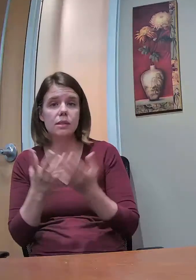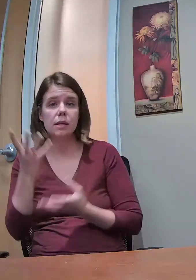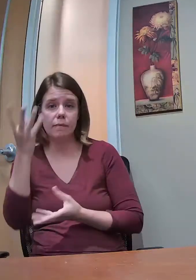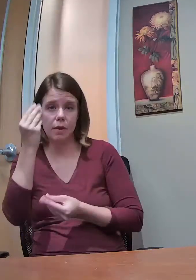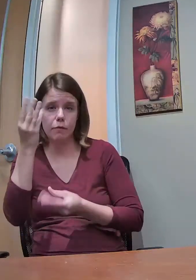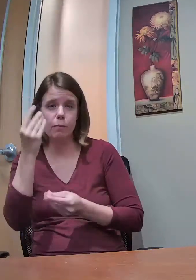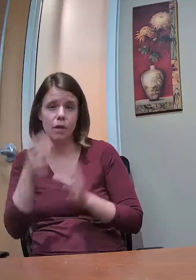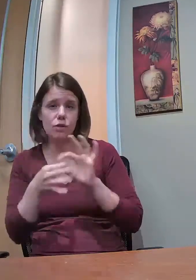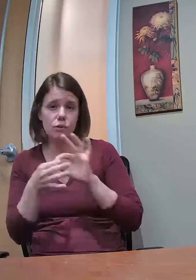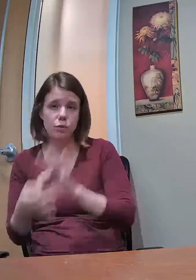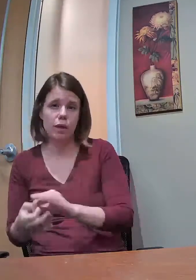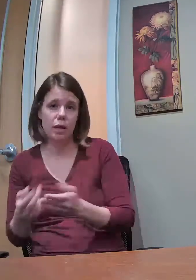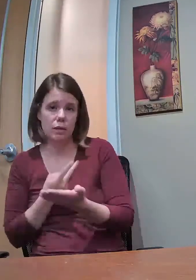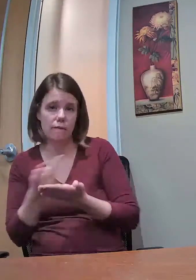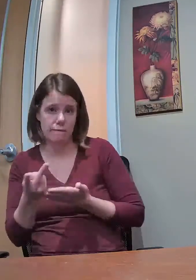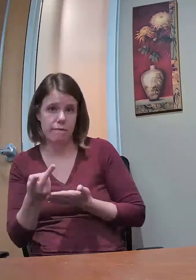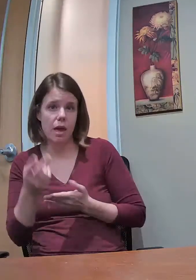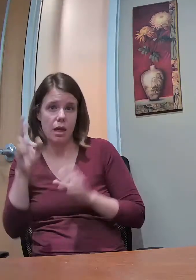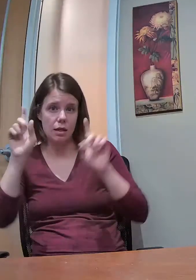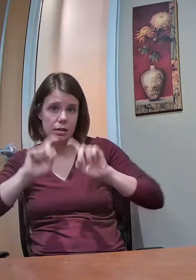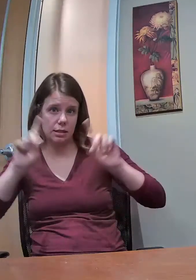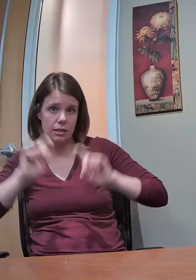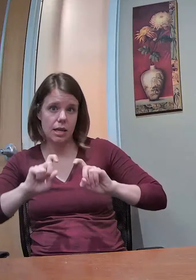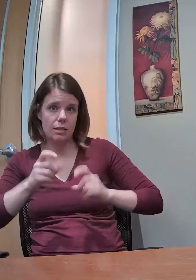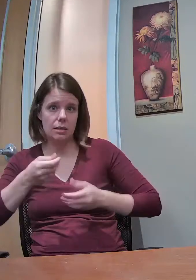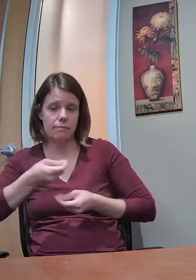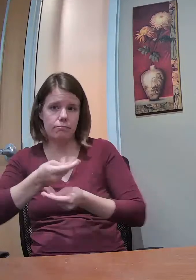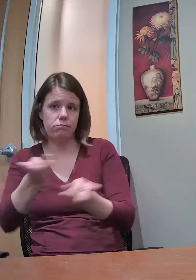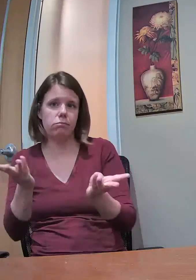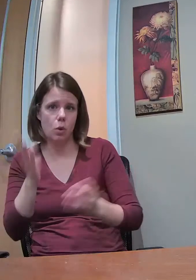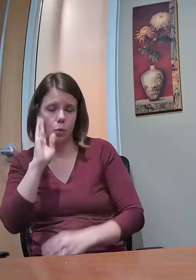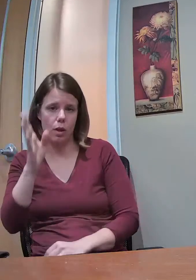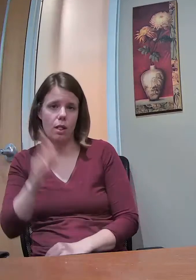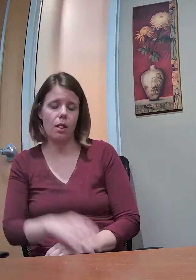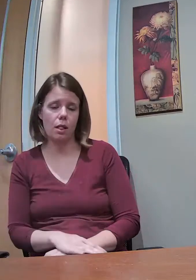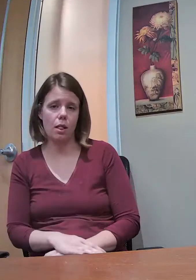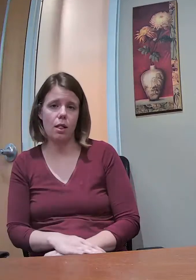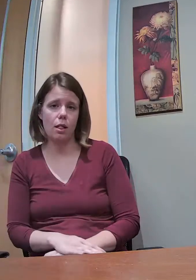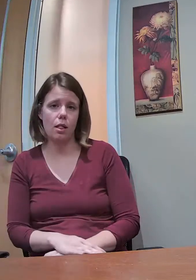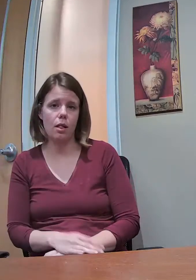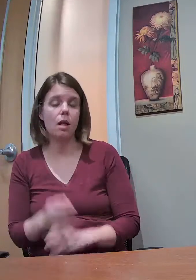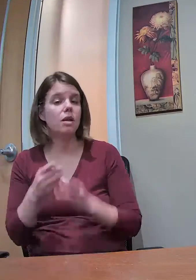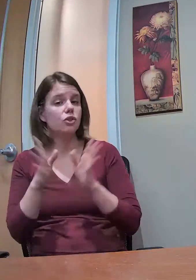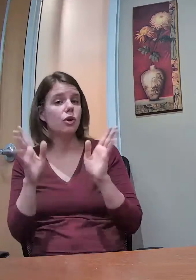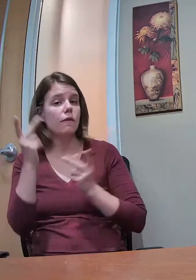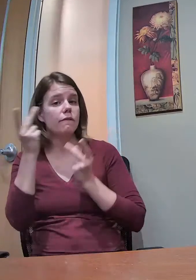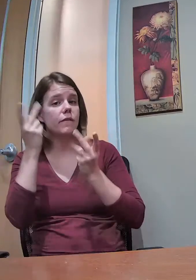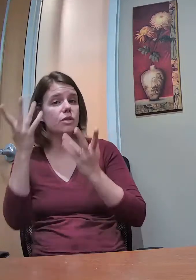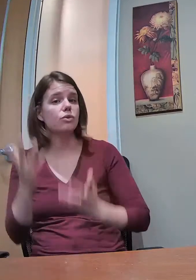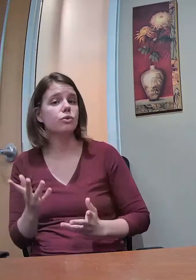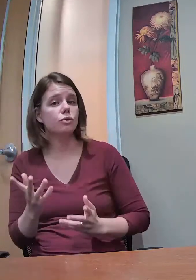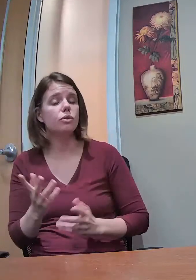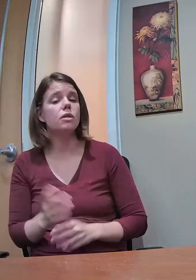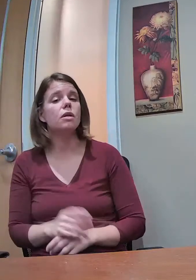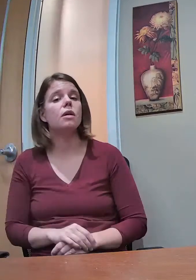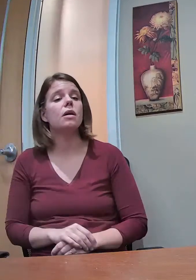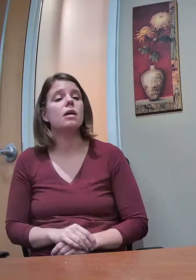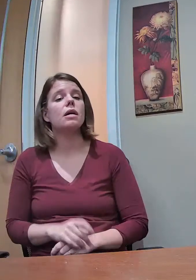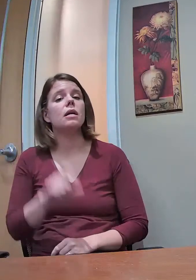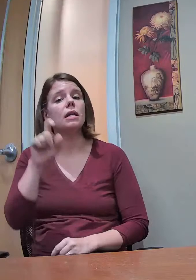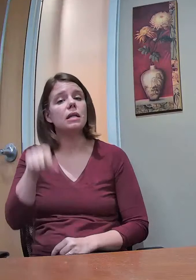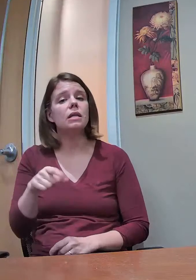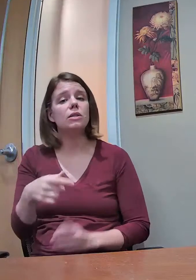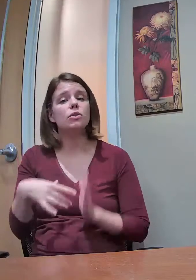the individual if they do fail the testing. For indoor visits, general visitors must also demonstrate that they have had a